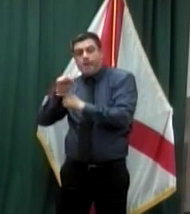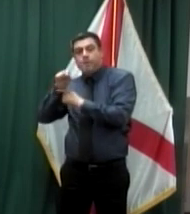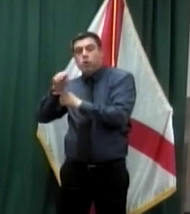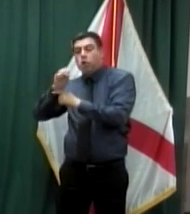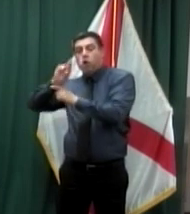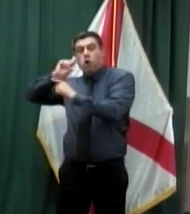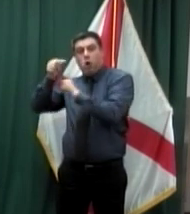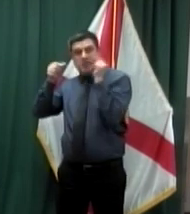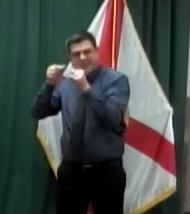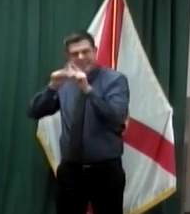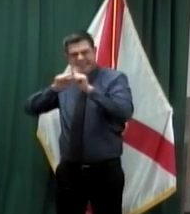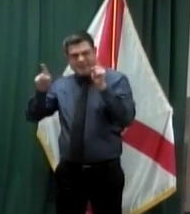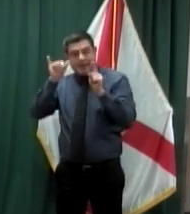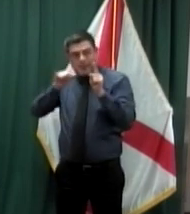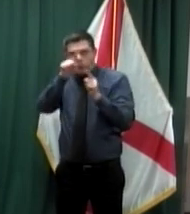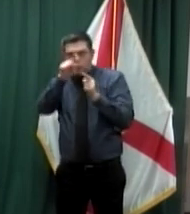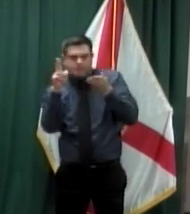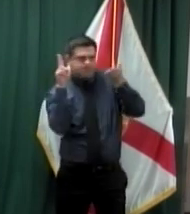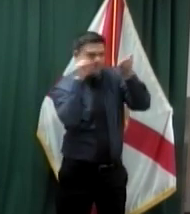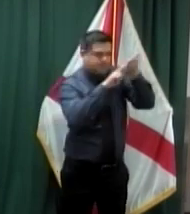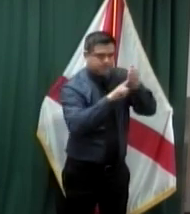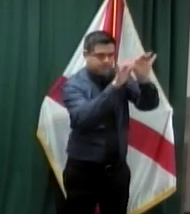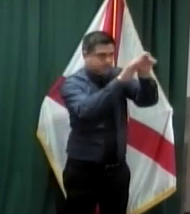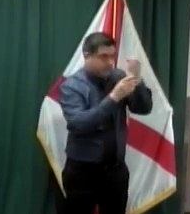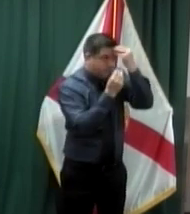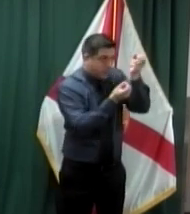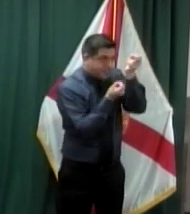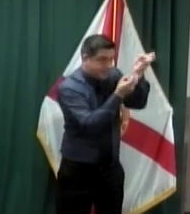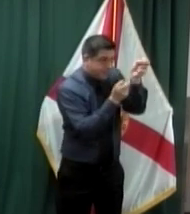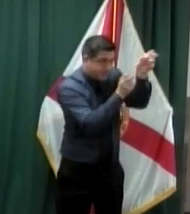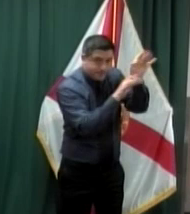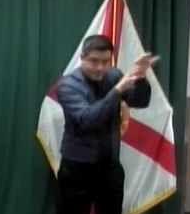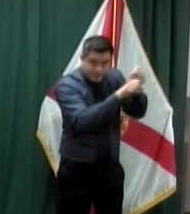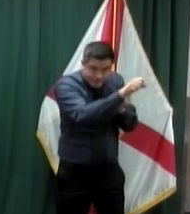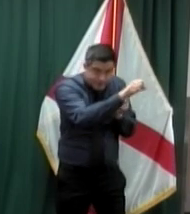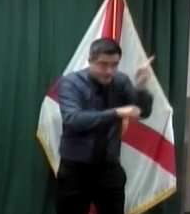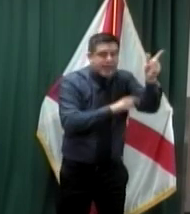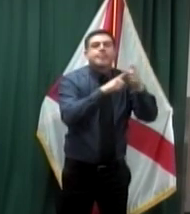is Storm Supply Sales Tax Holiday, so you can get some of your storm